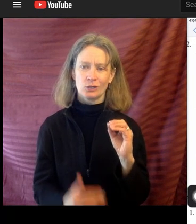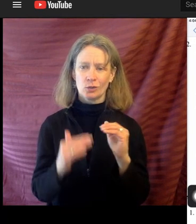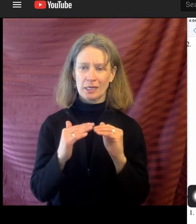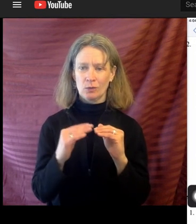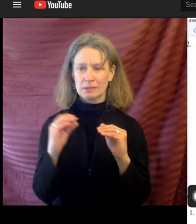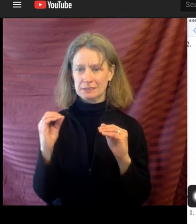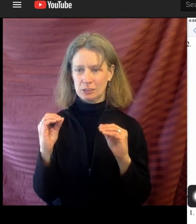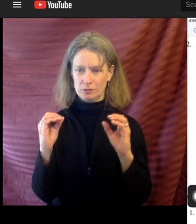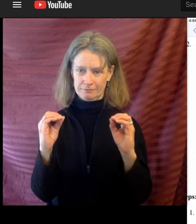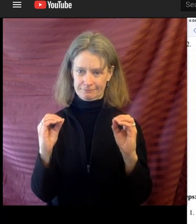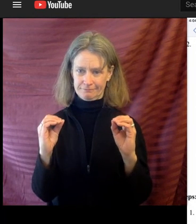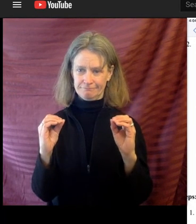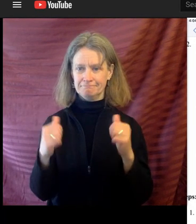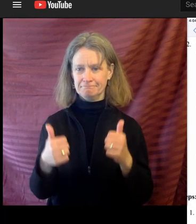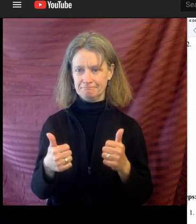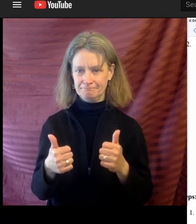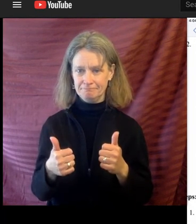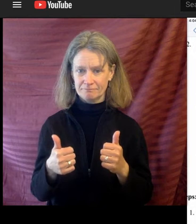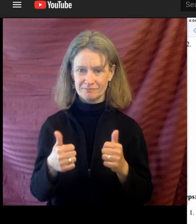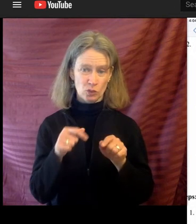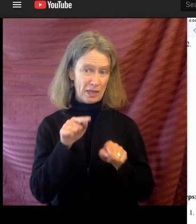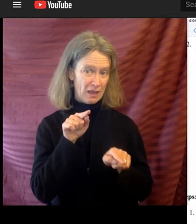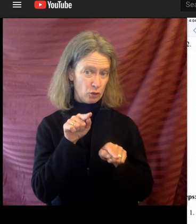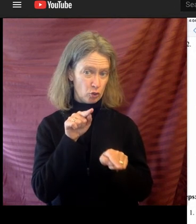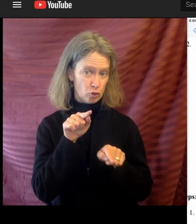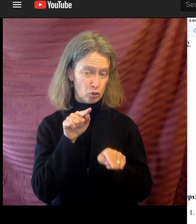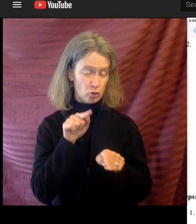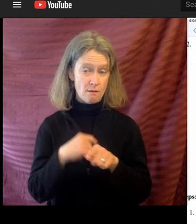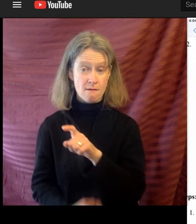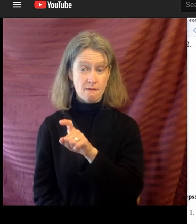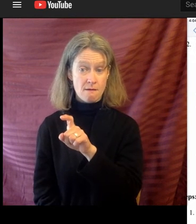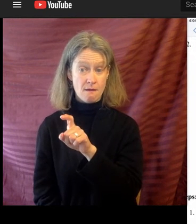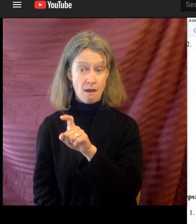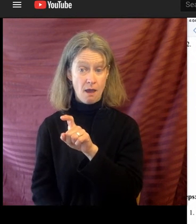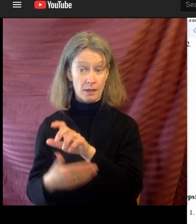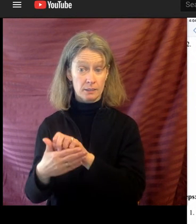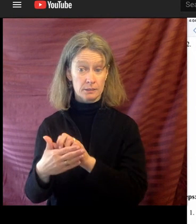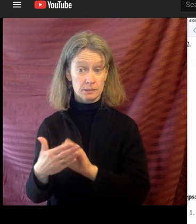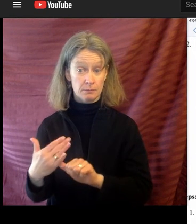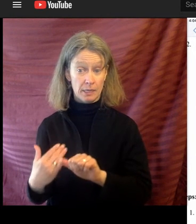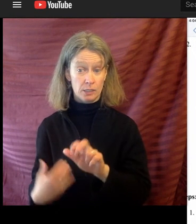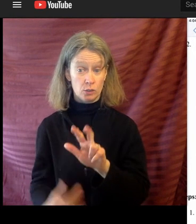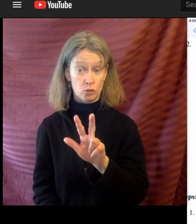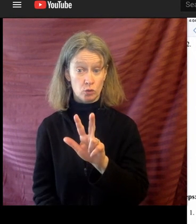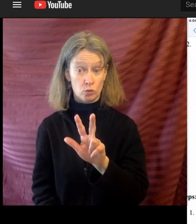So either x minus 3 needs to equal 0,